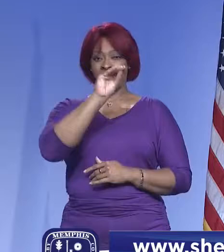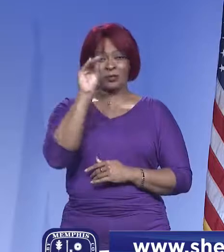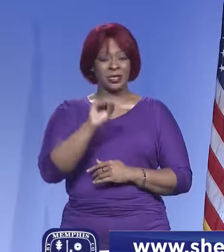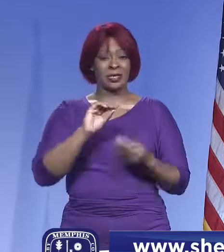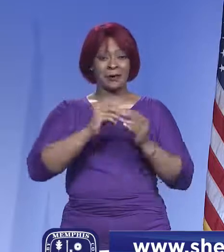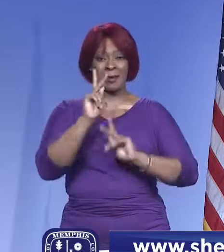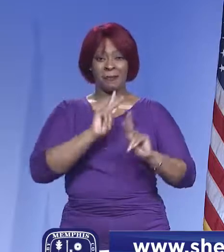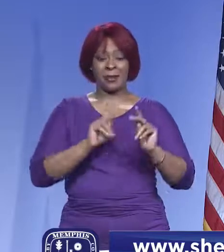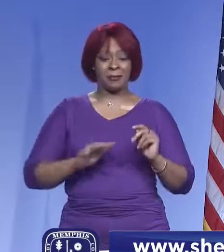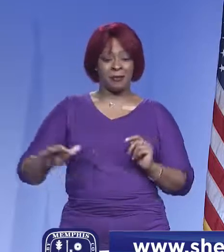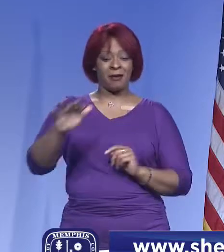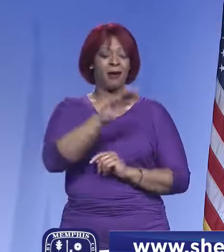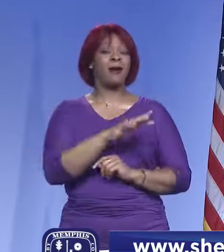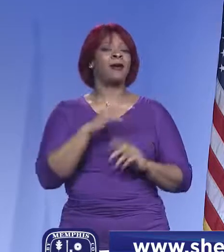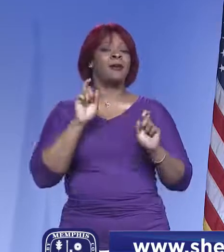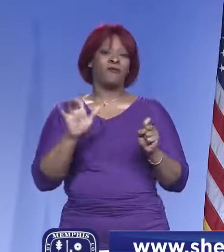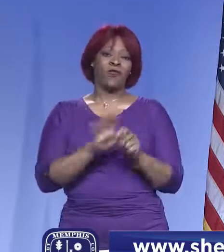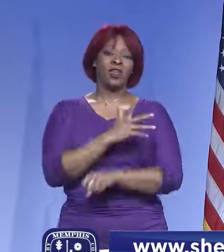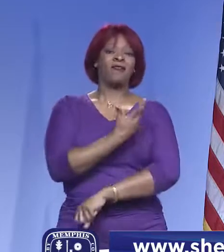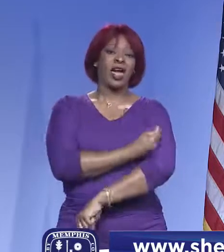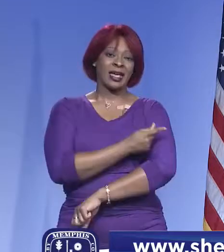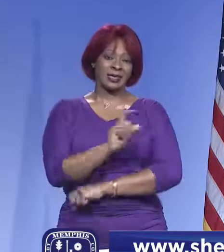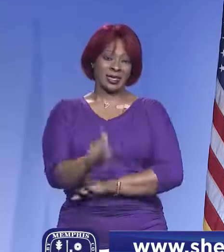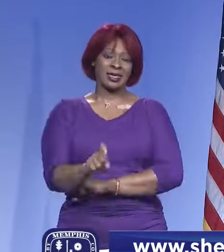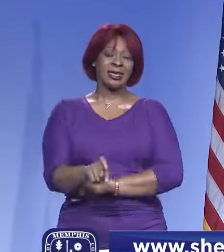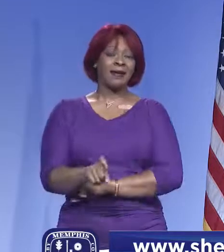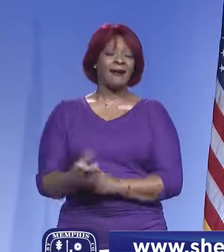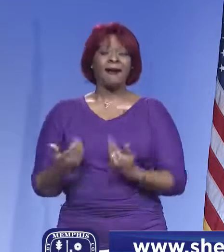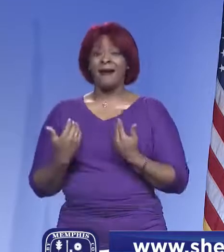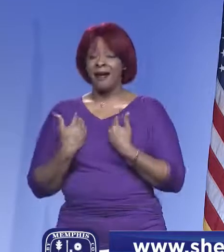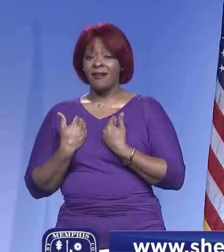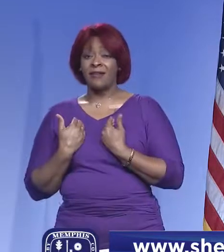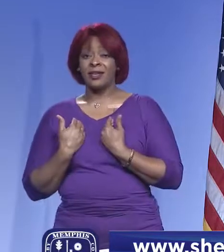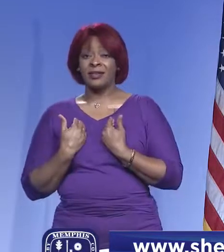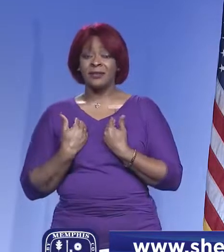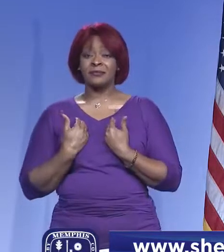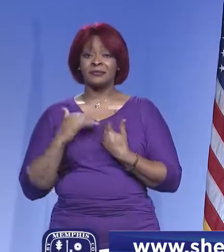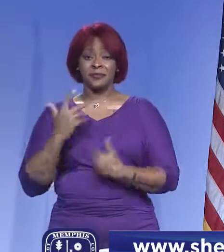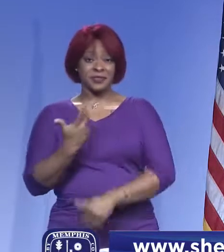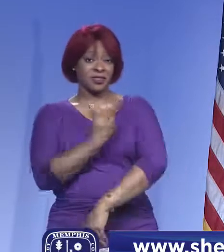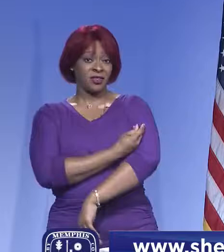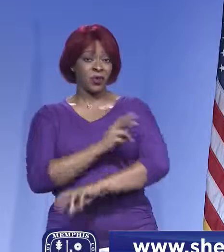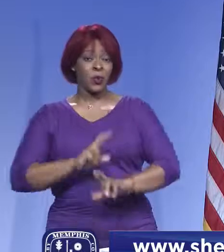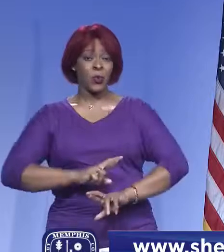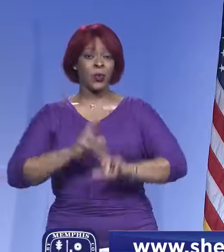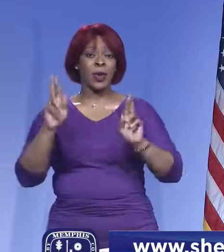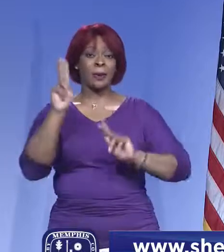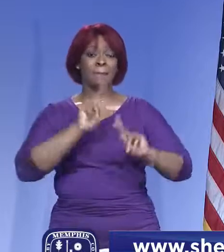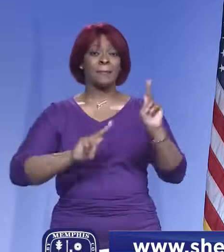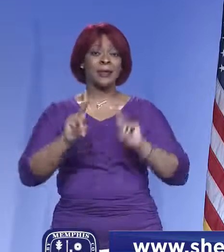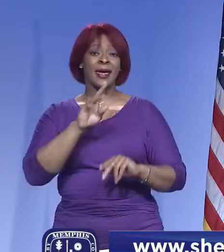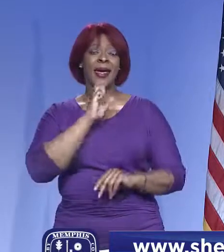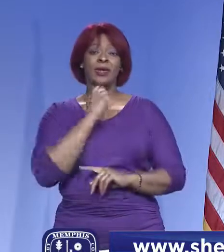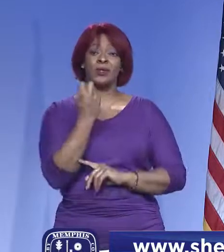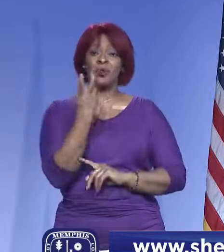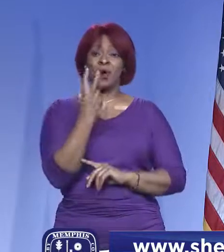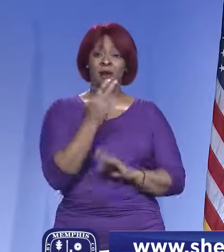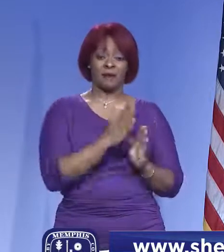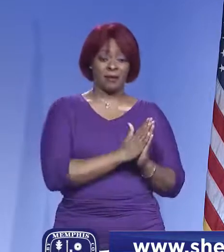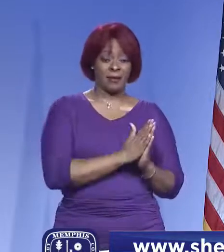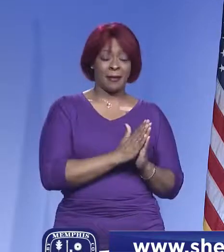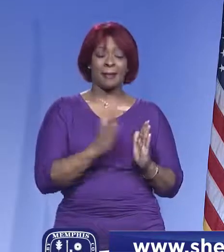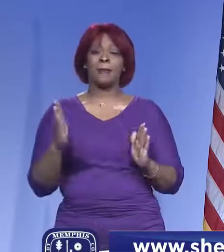the population to be vaccinated. So having the vaccine available for people as young as 12 years old